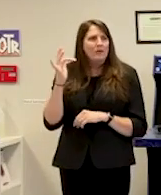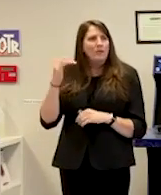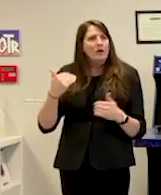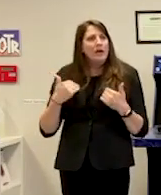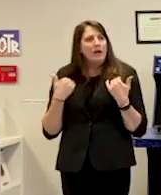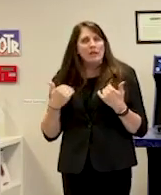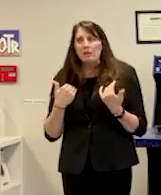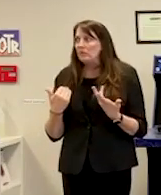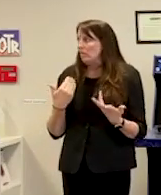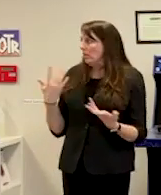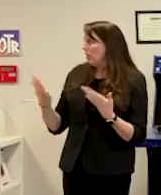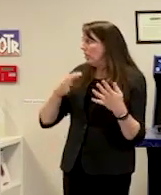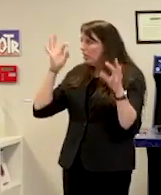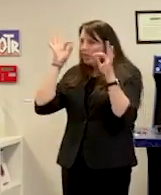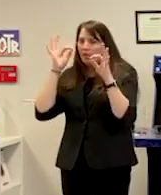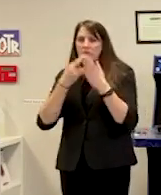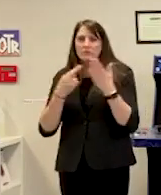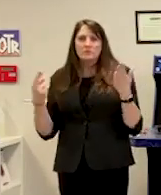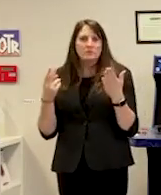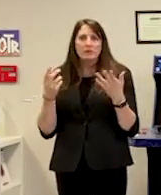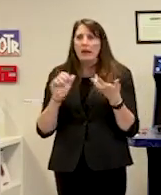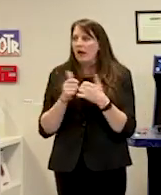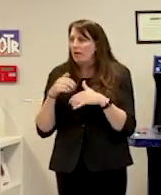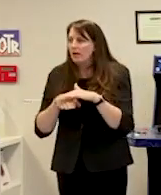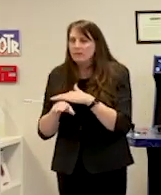about the resources or access them.